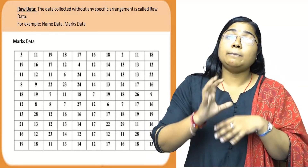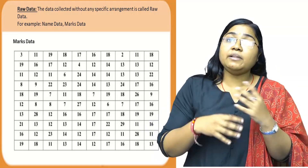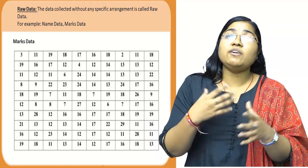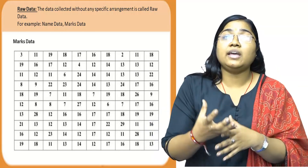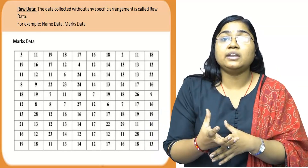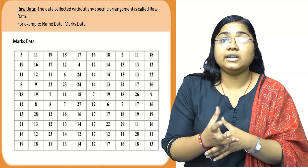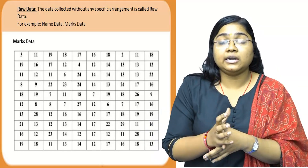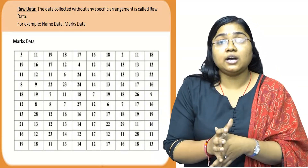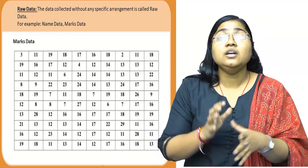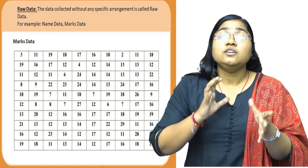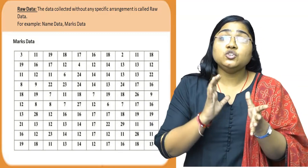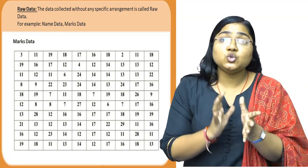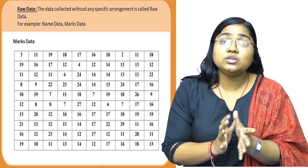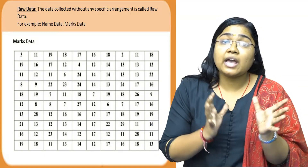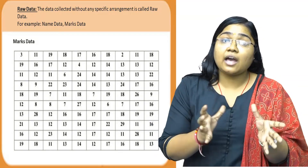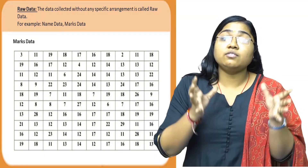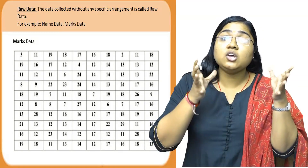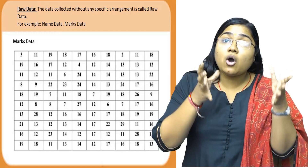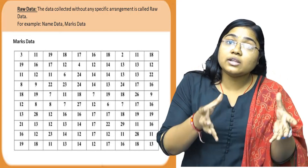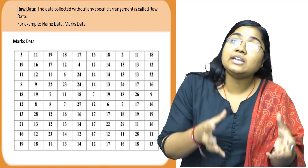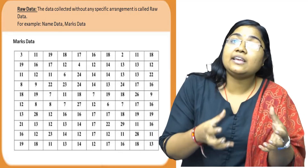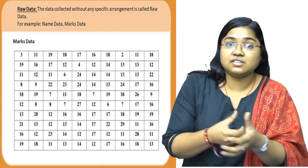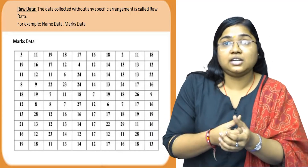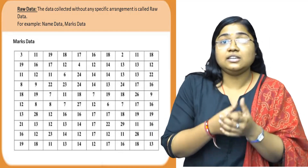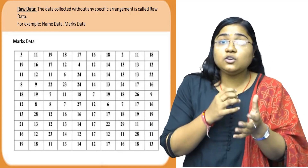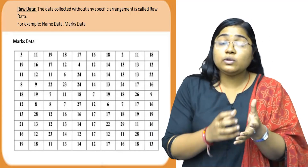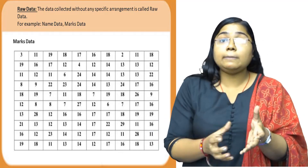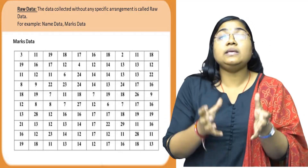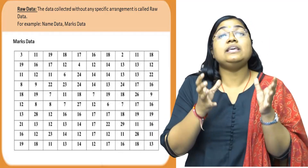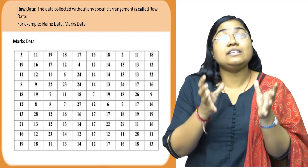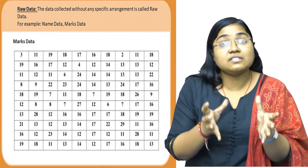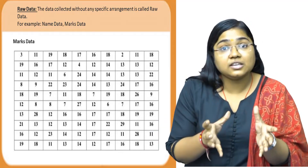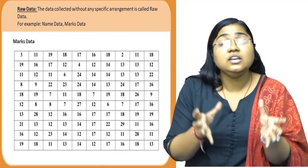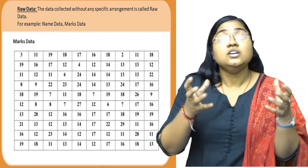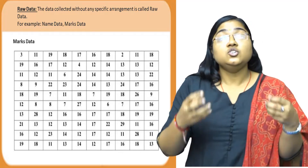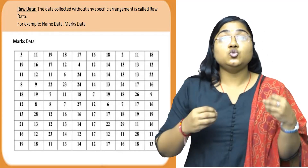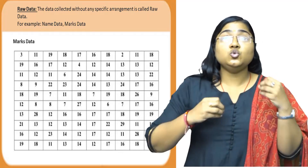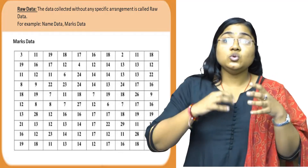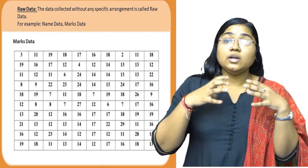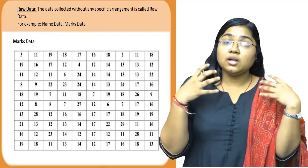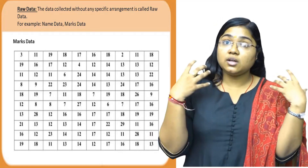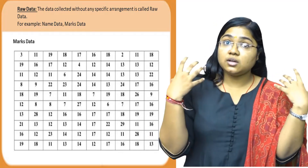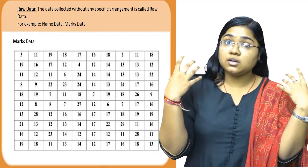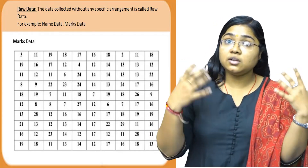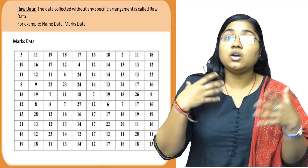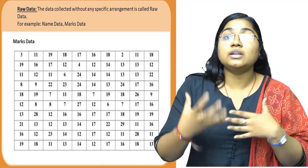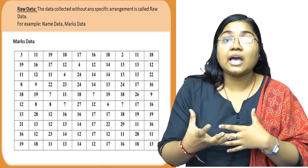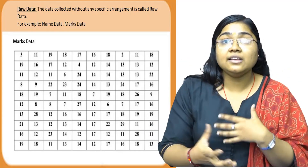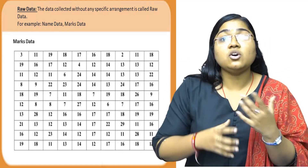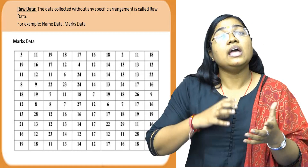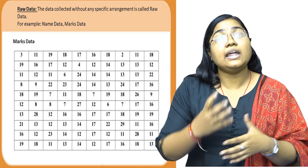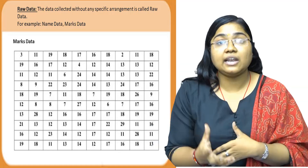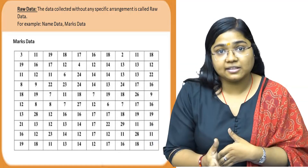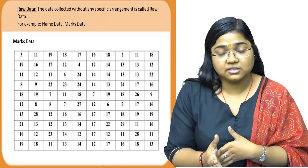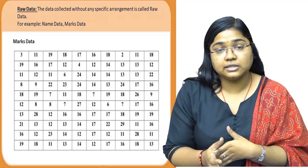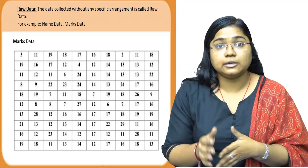to simplify any data, we should have the organized data. It will be easy to